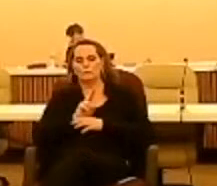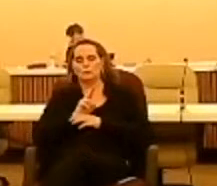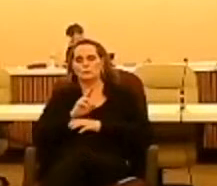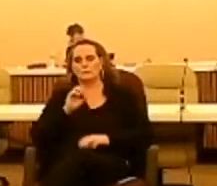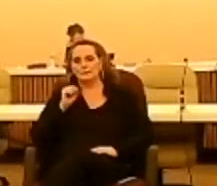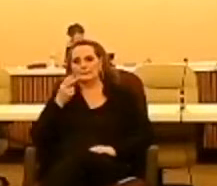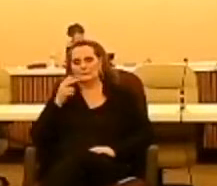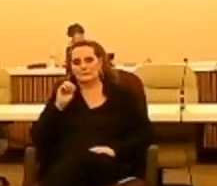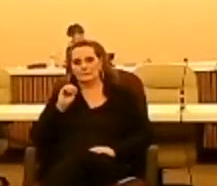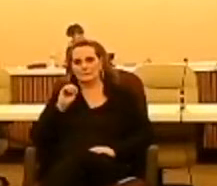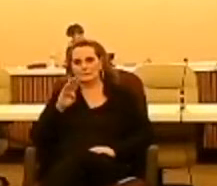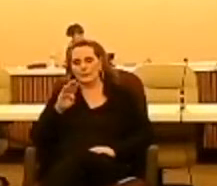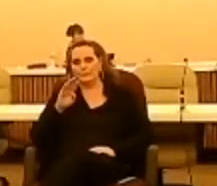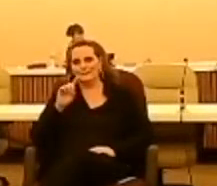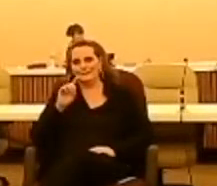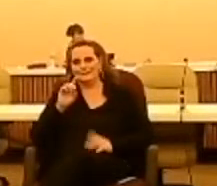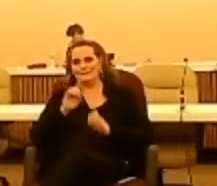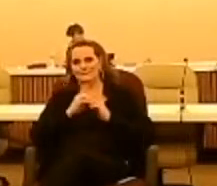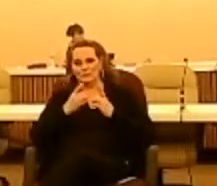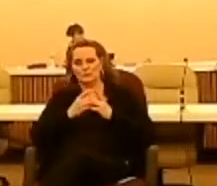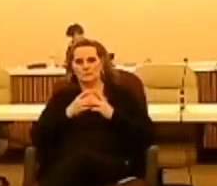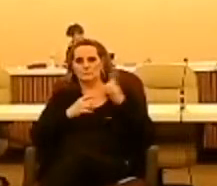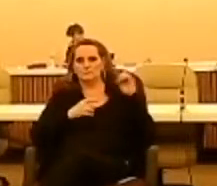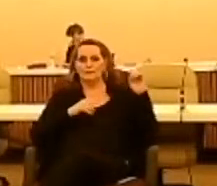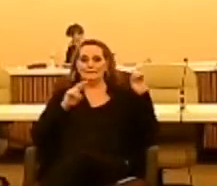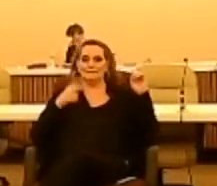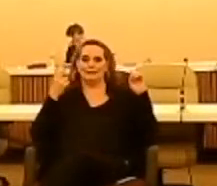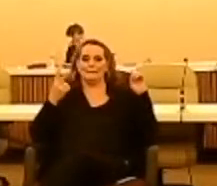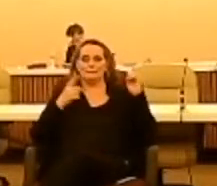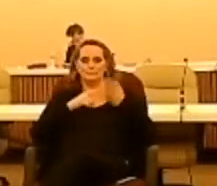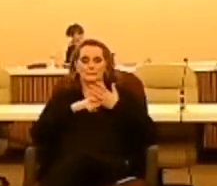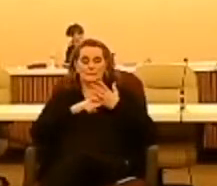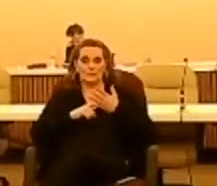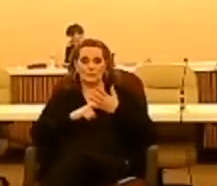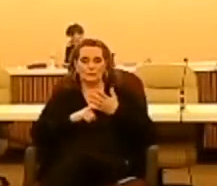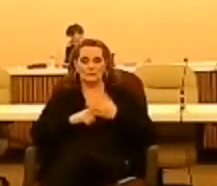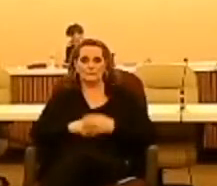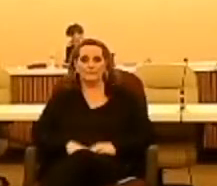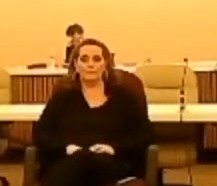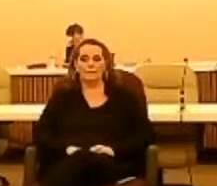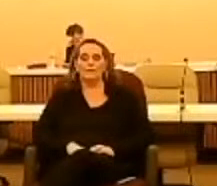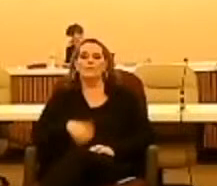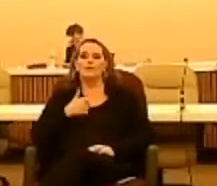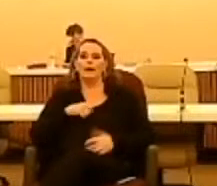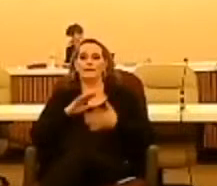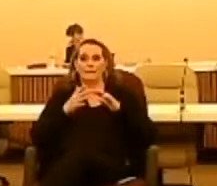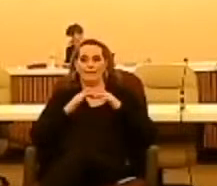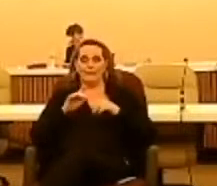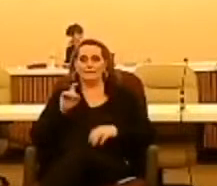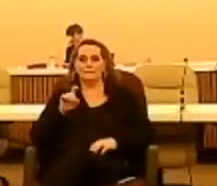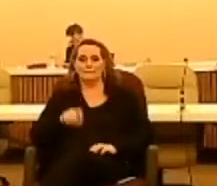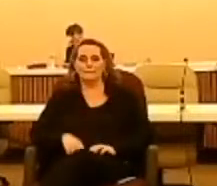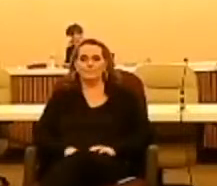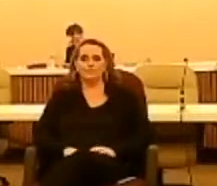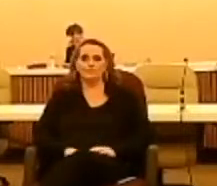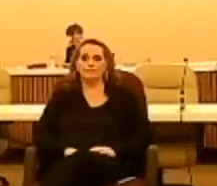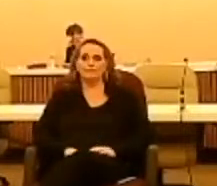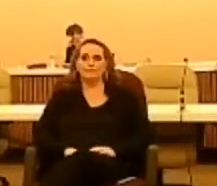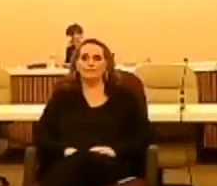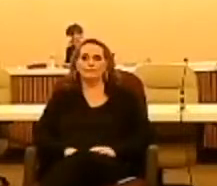Any discussion? Anything online?